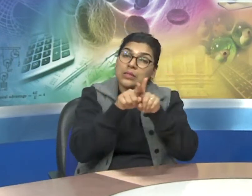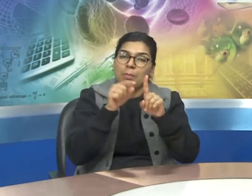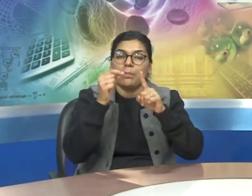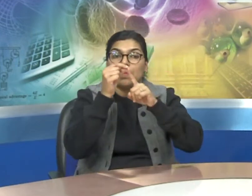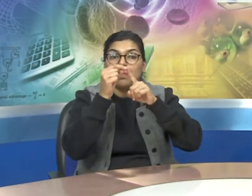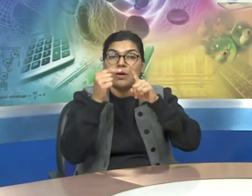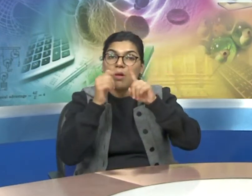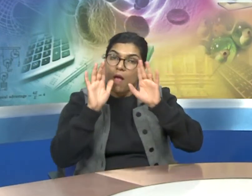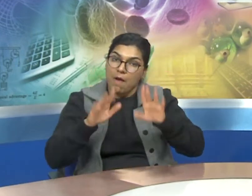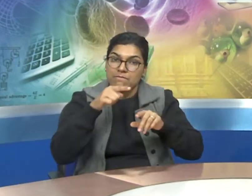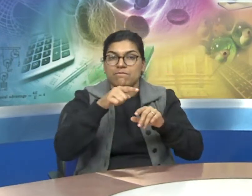Hide.